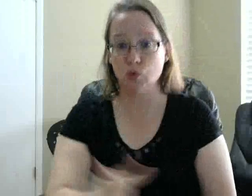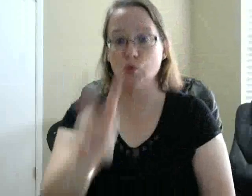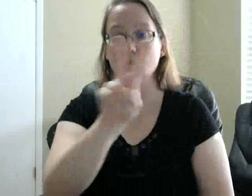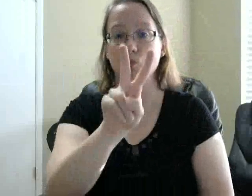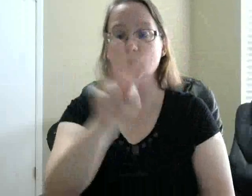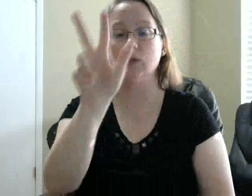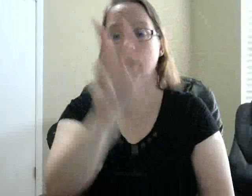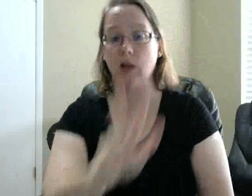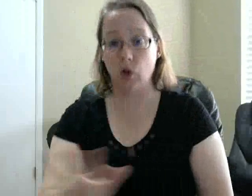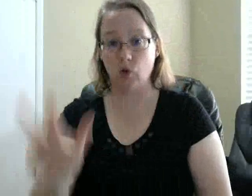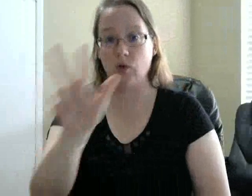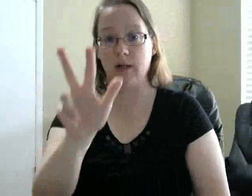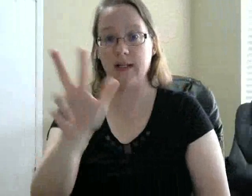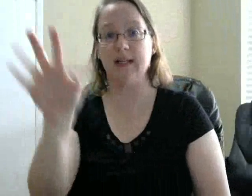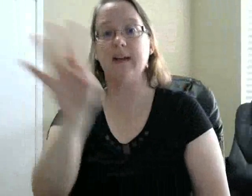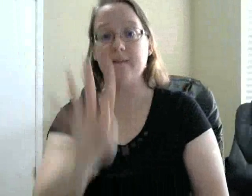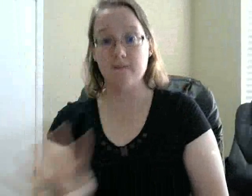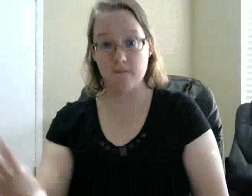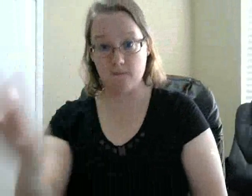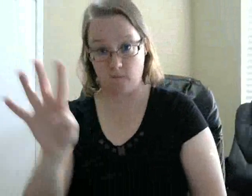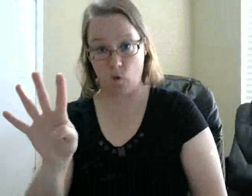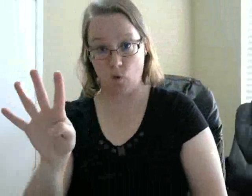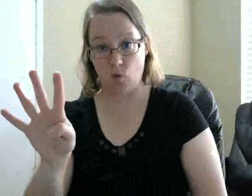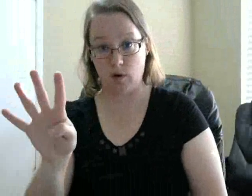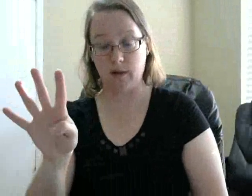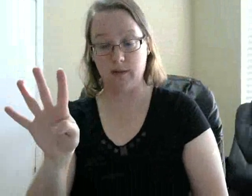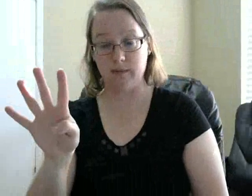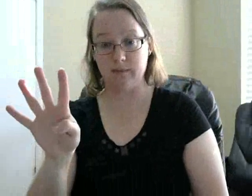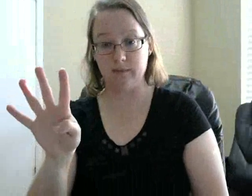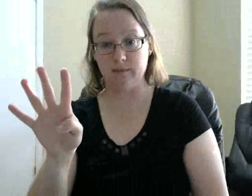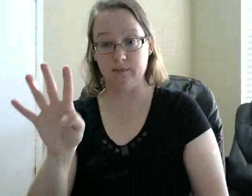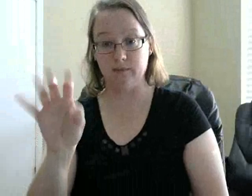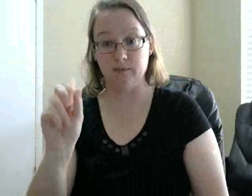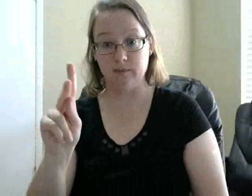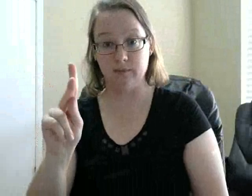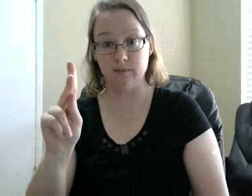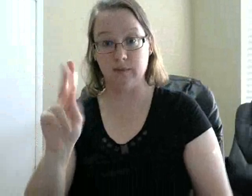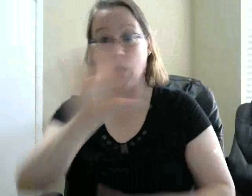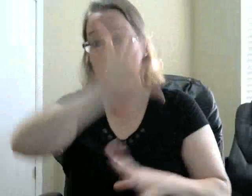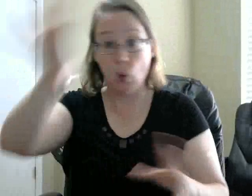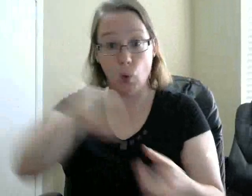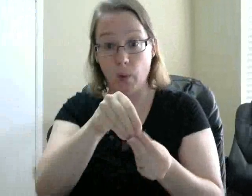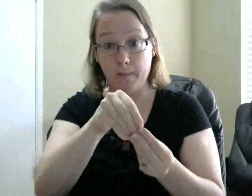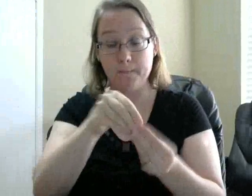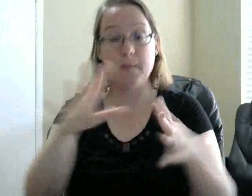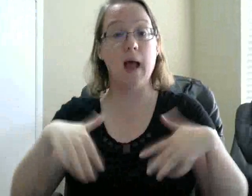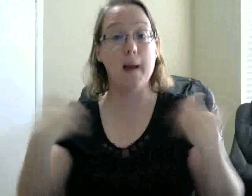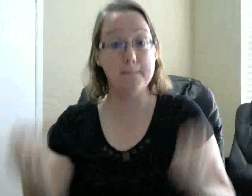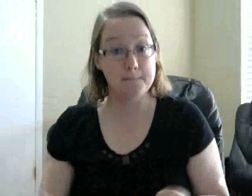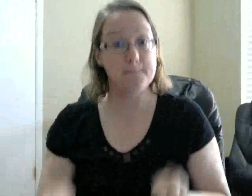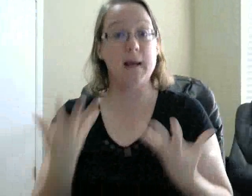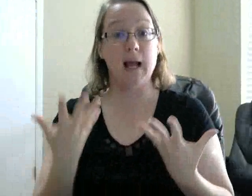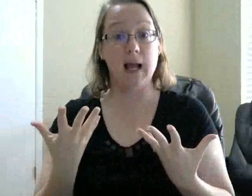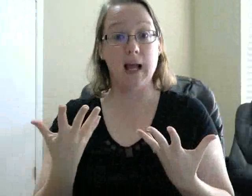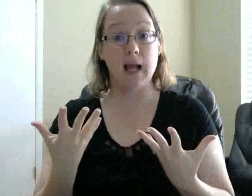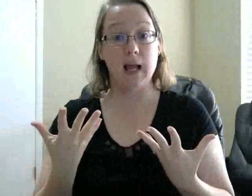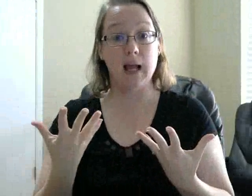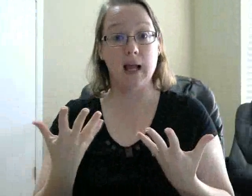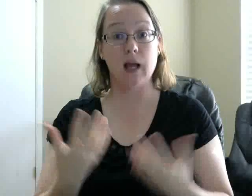2, 3, 4. So how many total avocados do I have now? That's